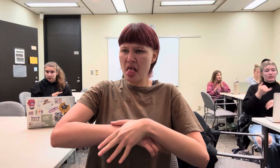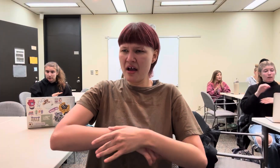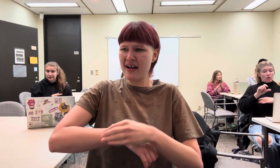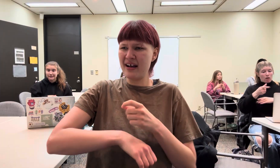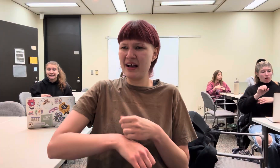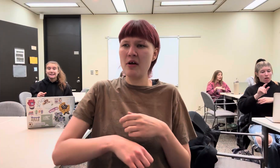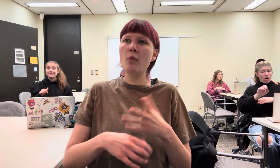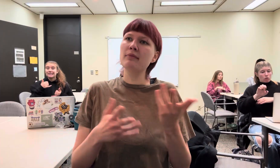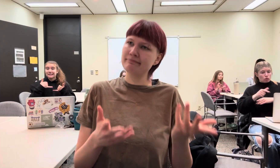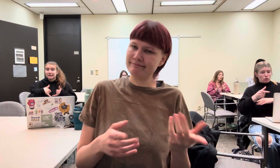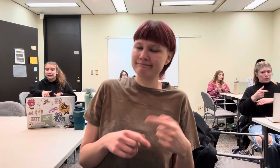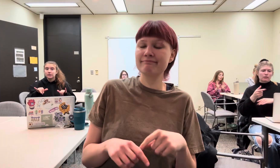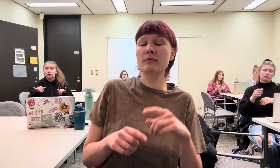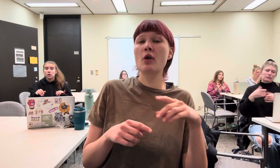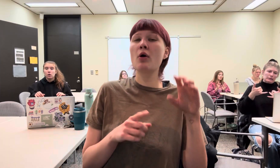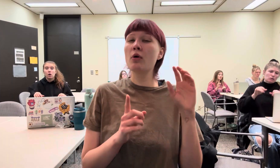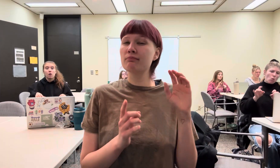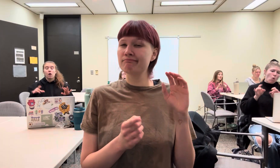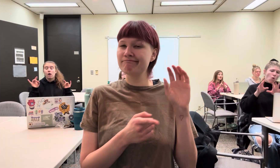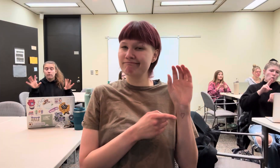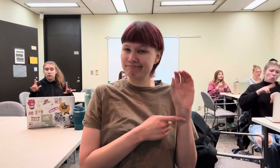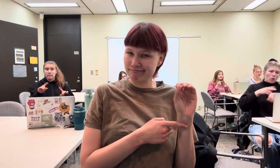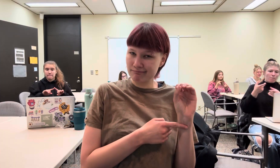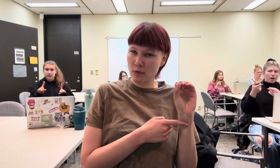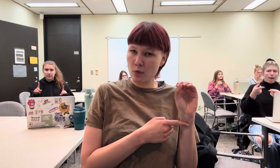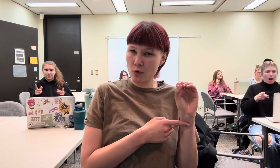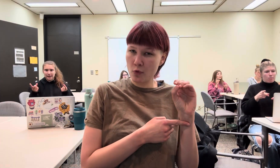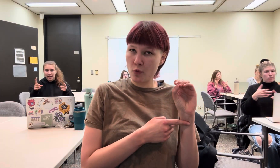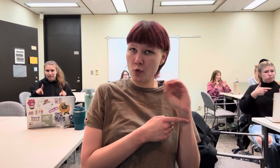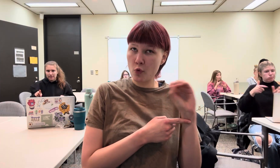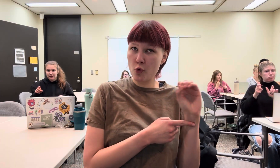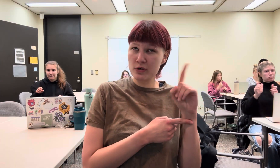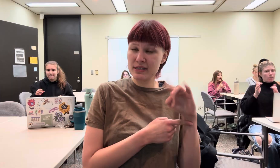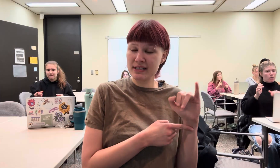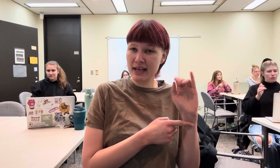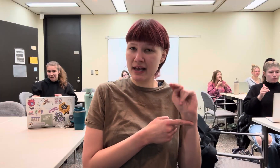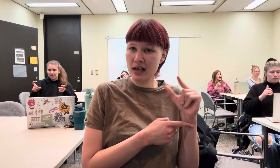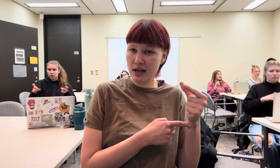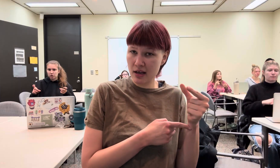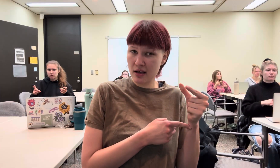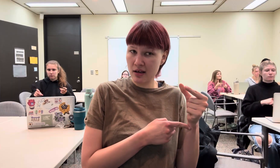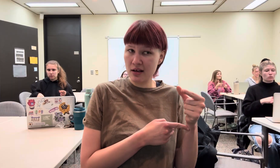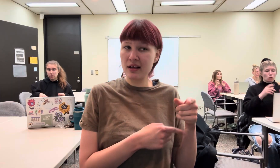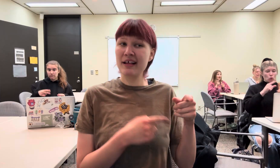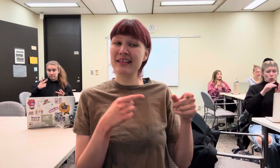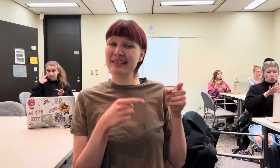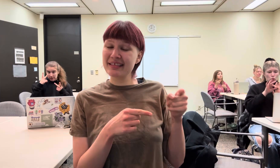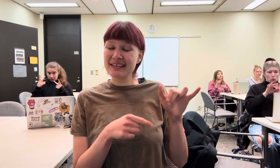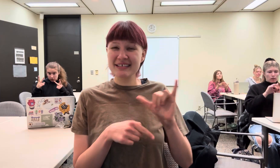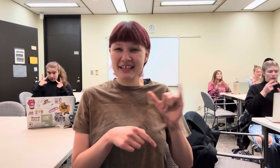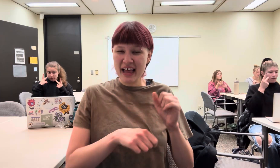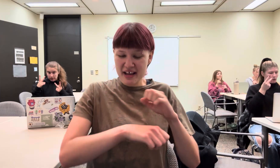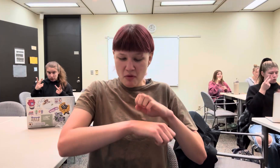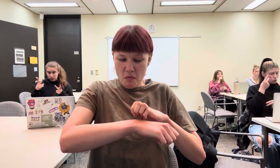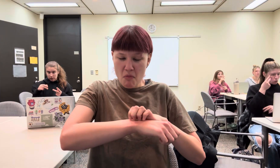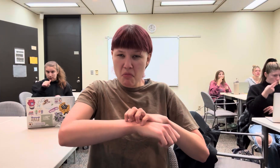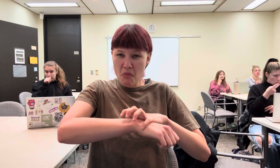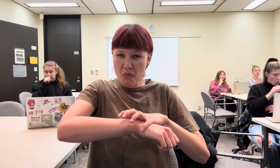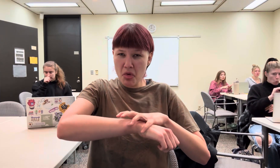horrible, but it's happening faster, okay? So the word choice there might be just visually he saw it oozing and chose that word instead of slowly coming out,